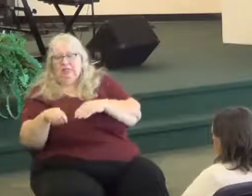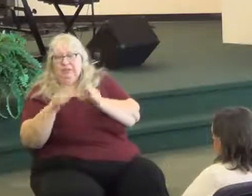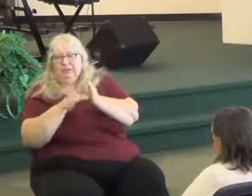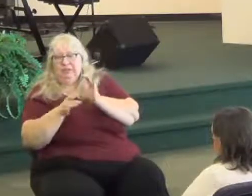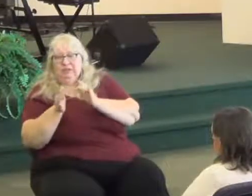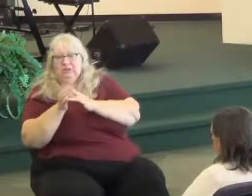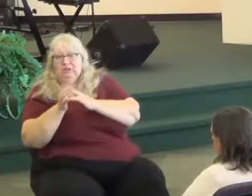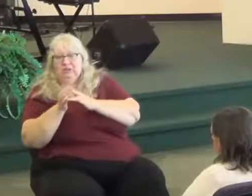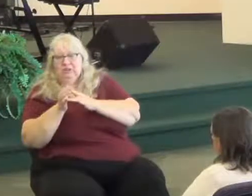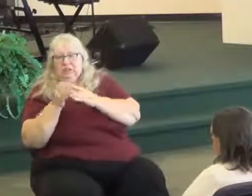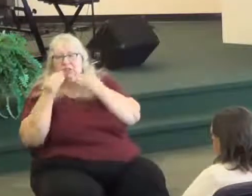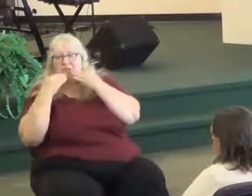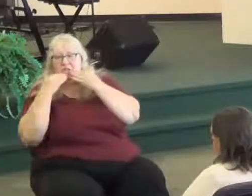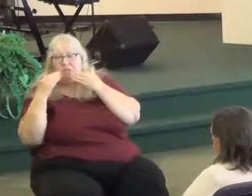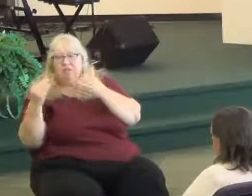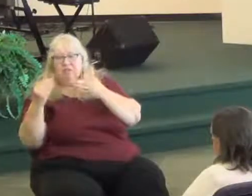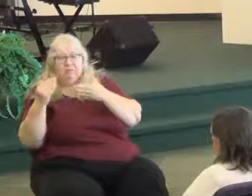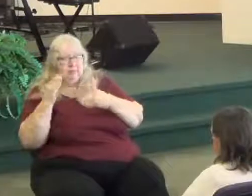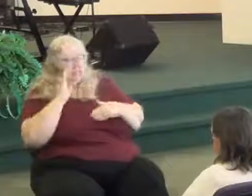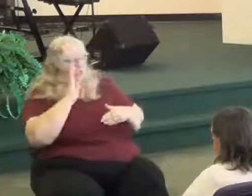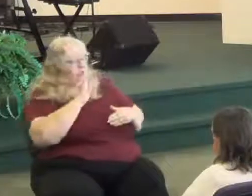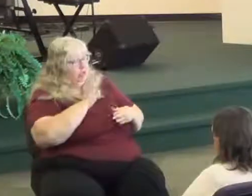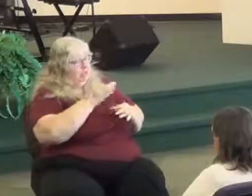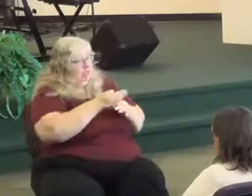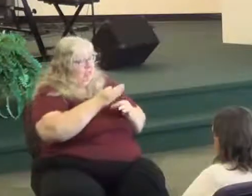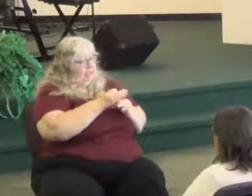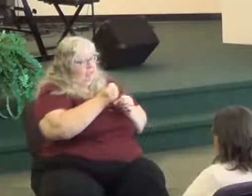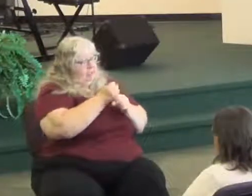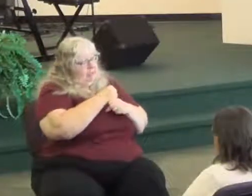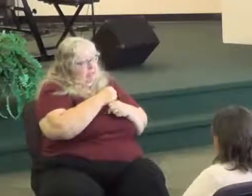Jesus' response was, your faith has made you well.